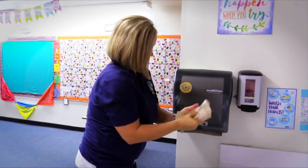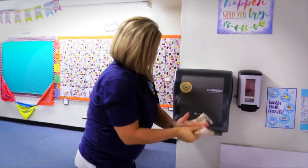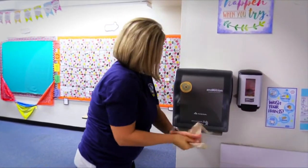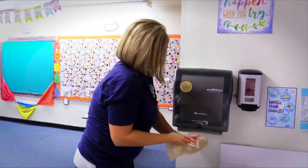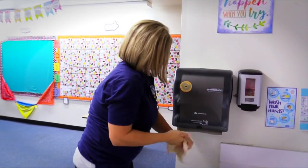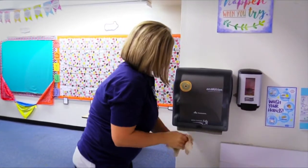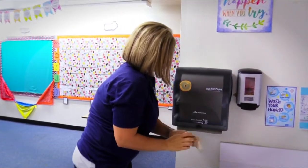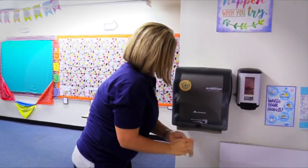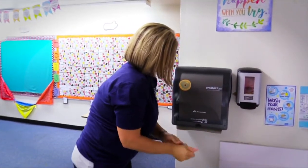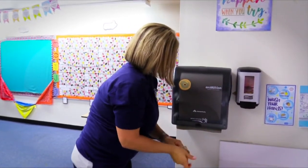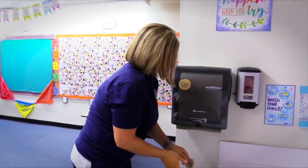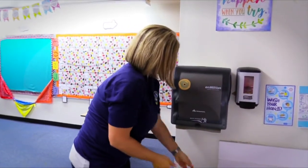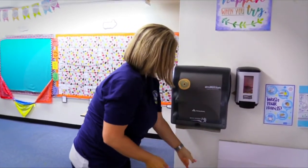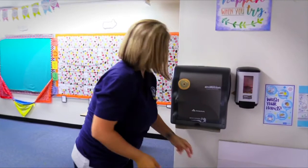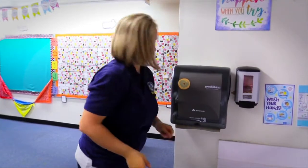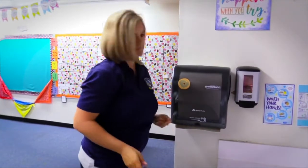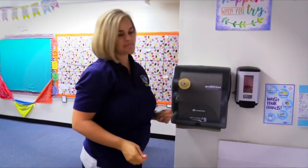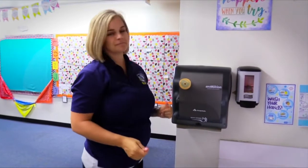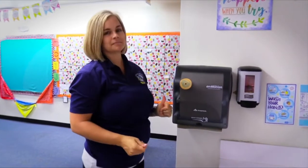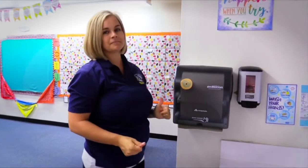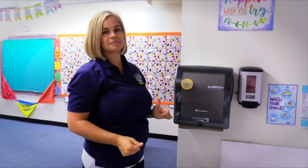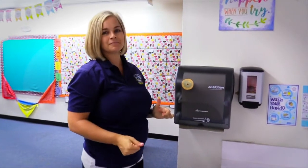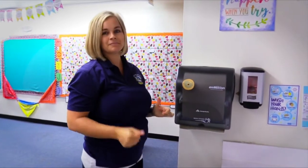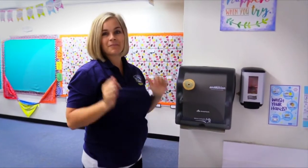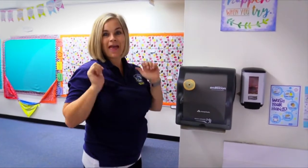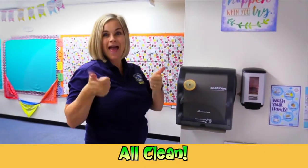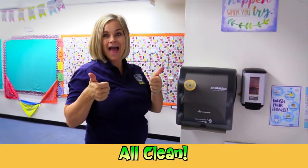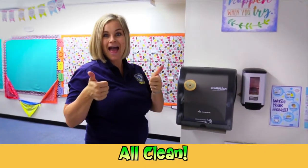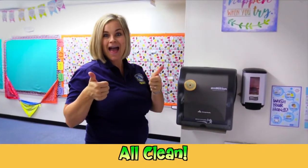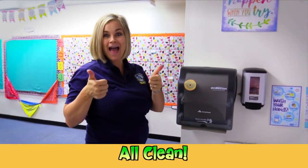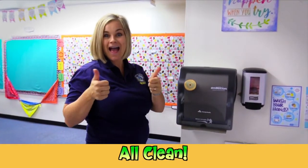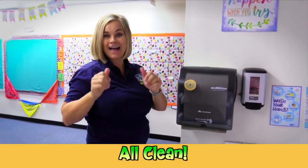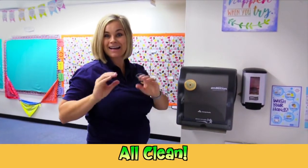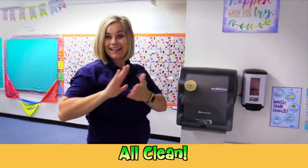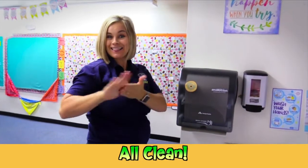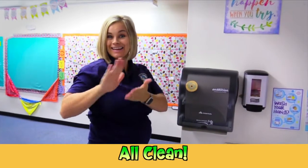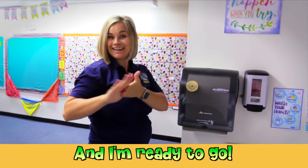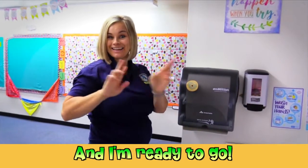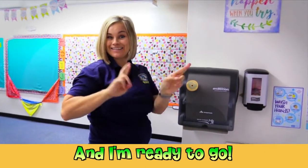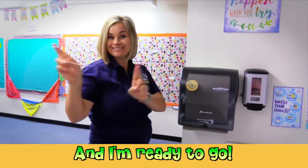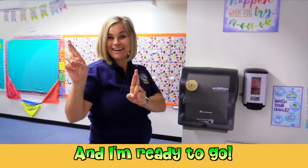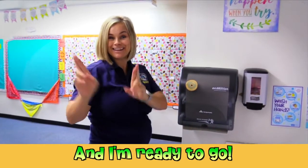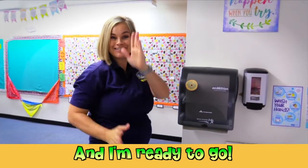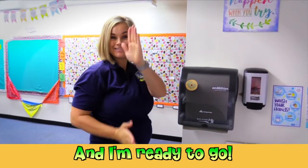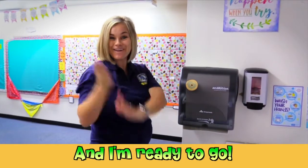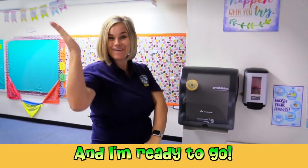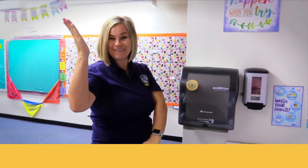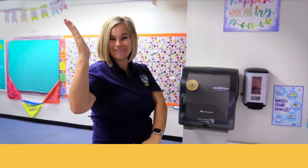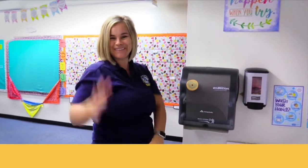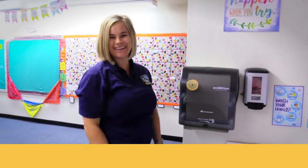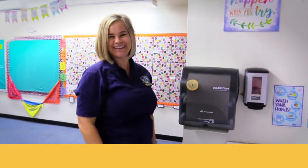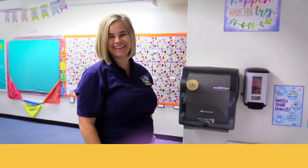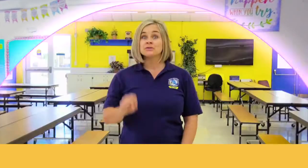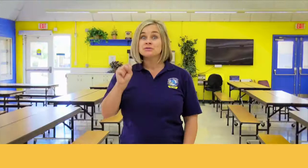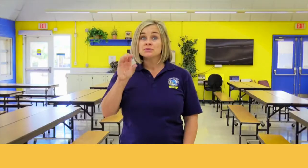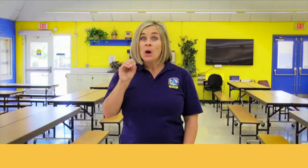She throws the paper towel into the trash and looks at the camera, giving the camera a thumbs up. All clean, and I'm ready to go. It cuts to a video of Courtney back